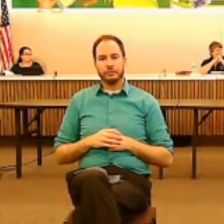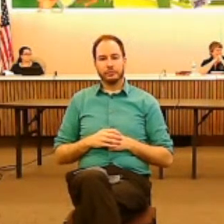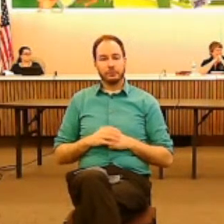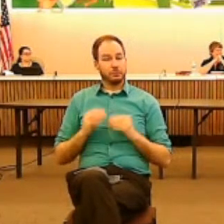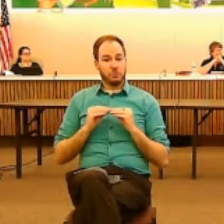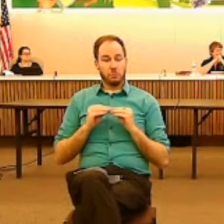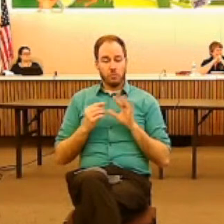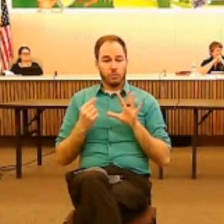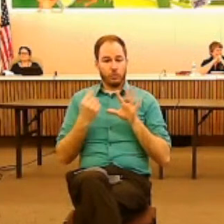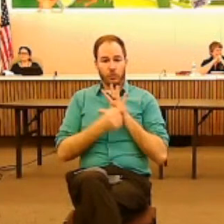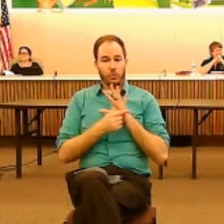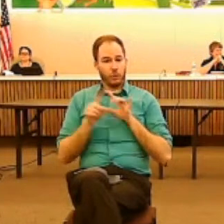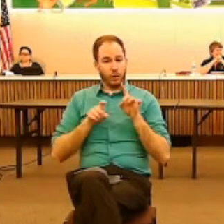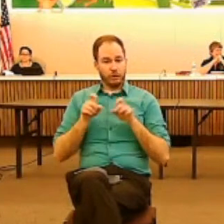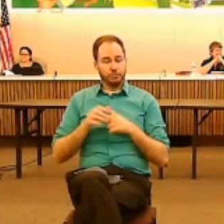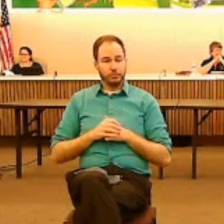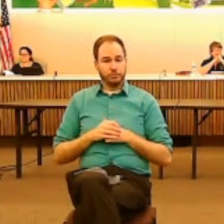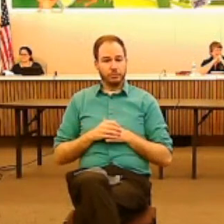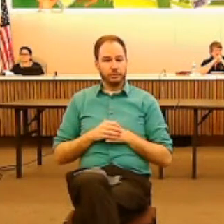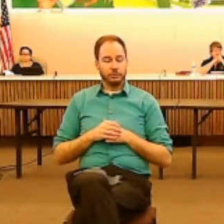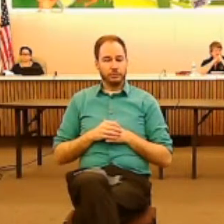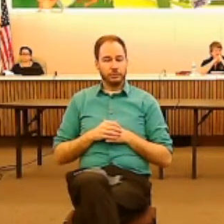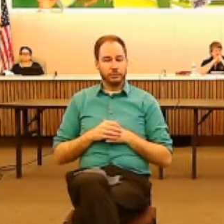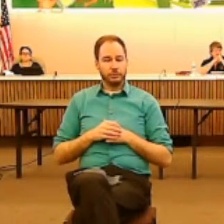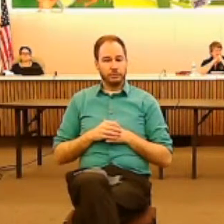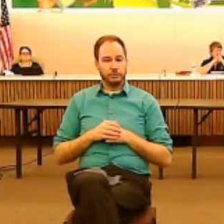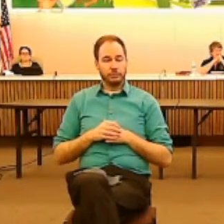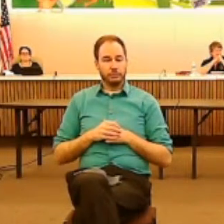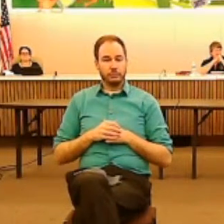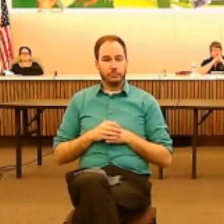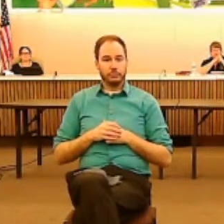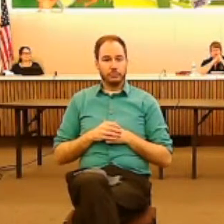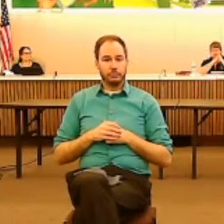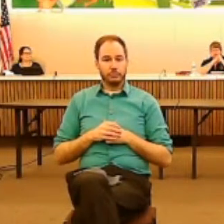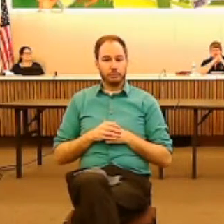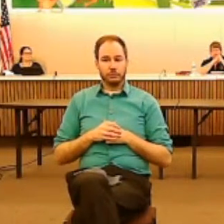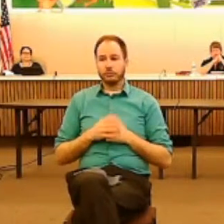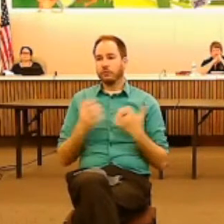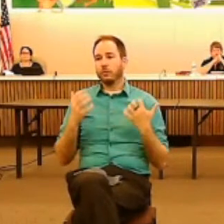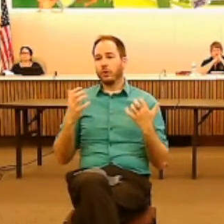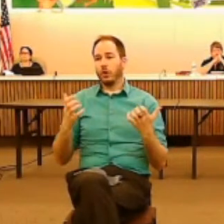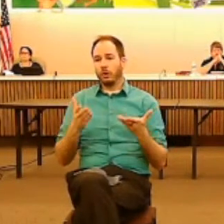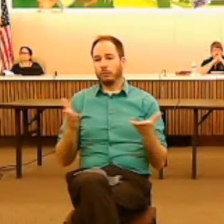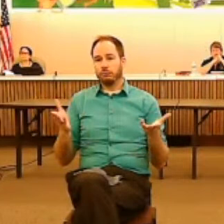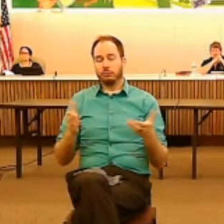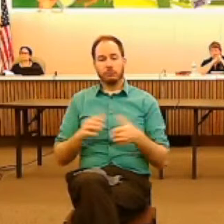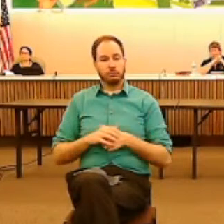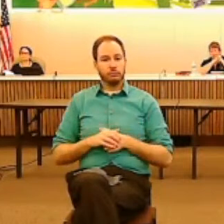Any other questions, comments from the board? Is there anybody from the public?